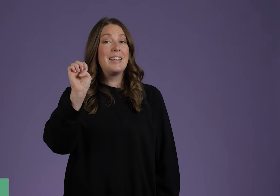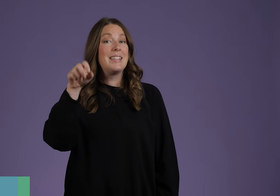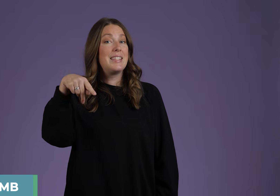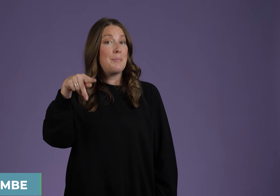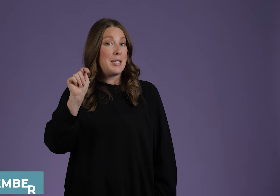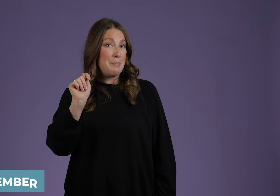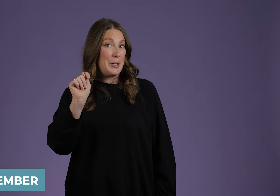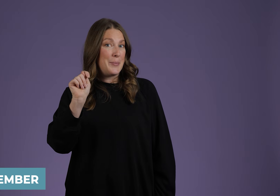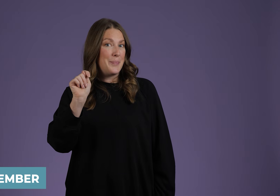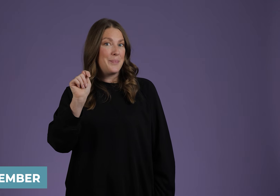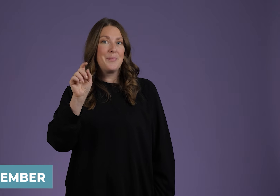September.